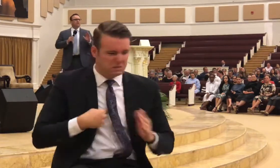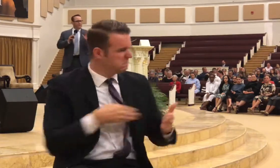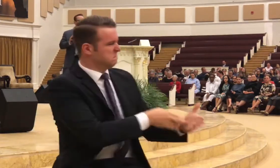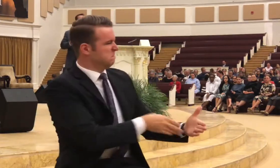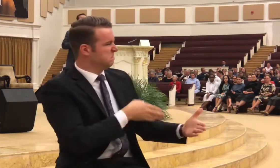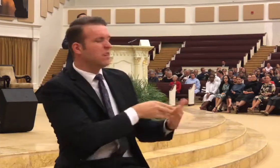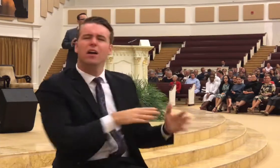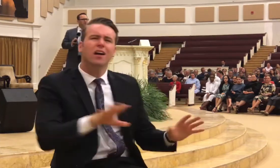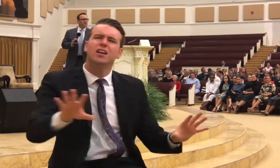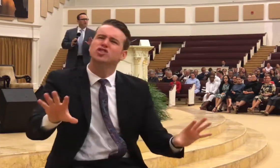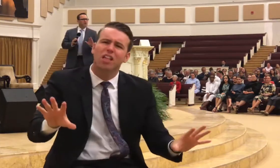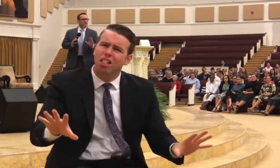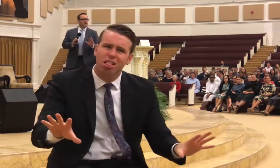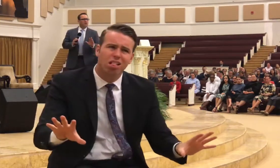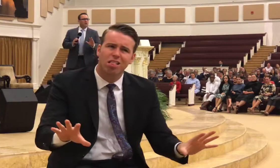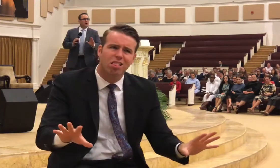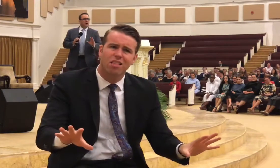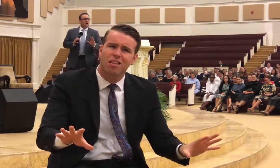chill.